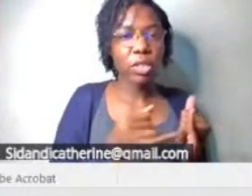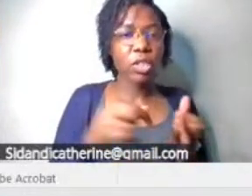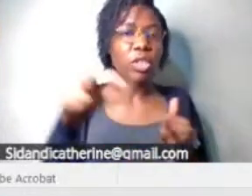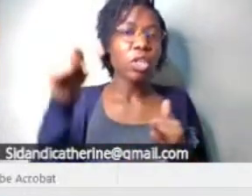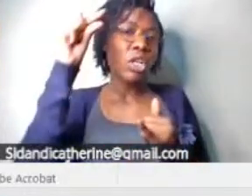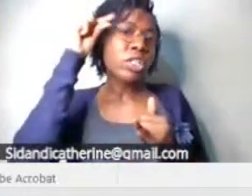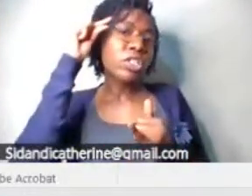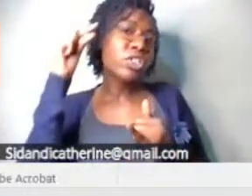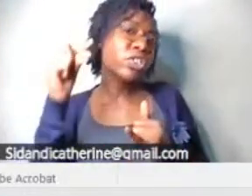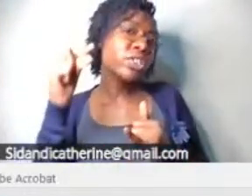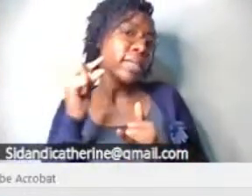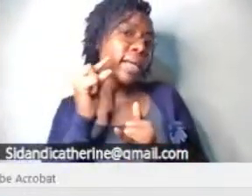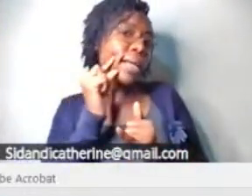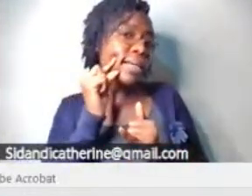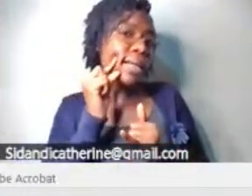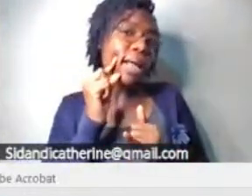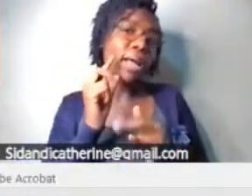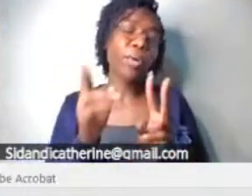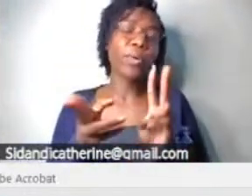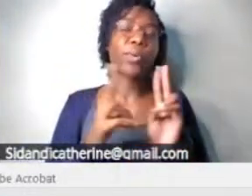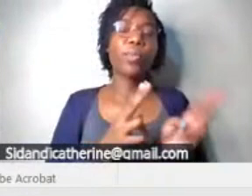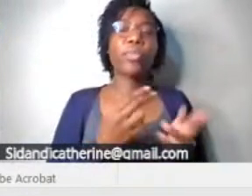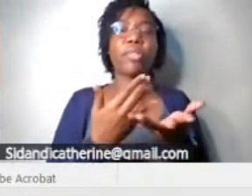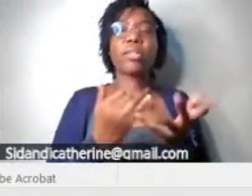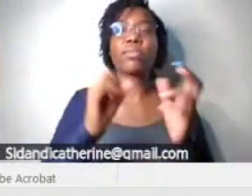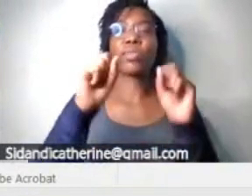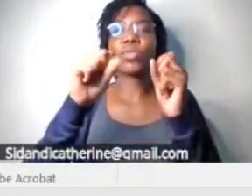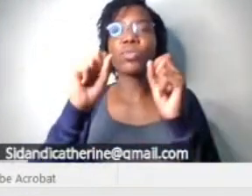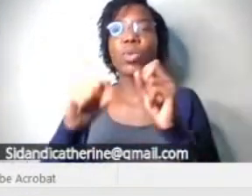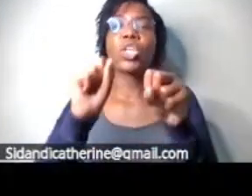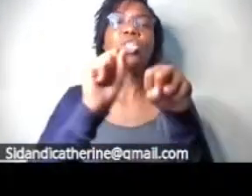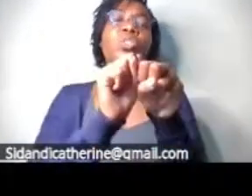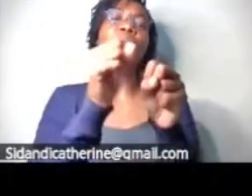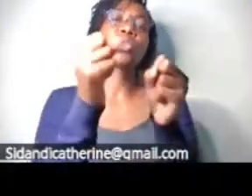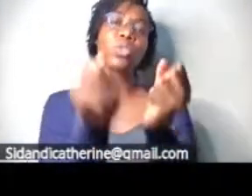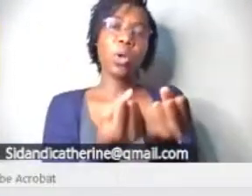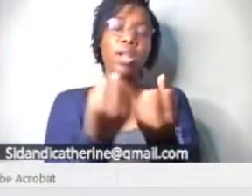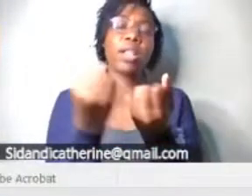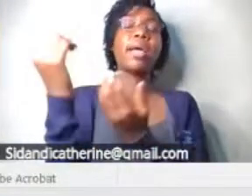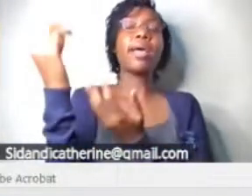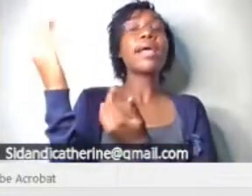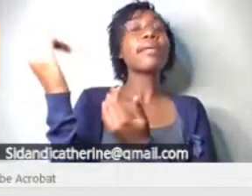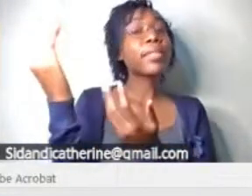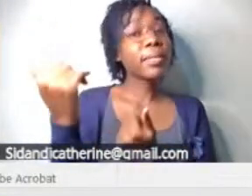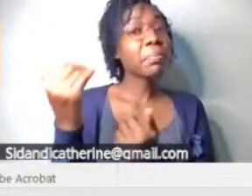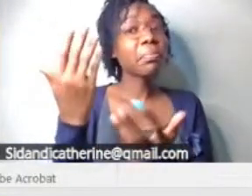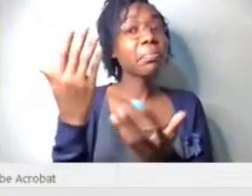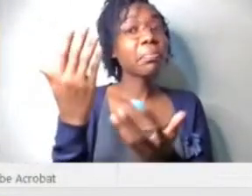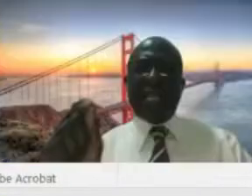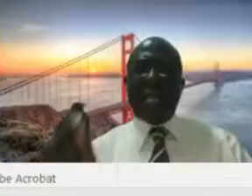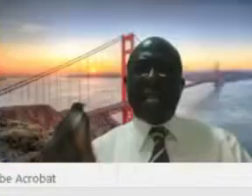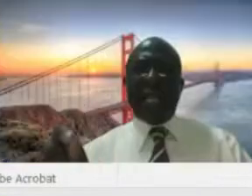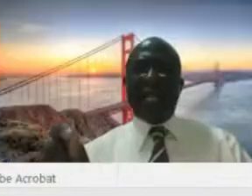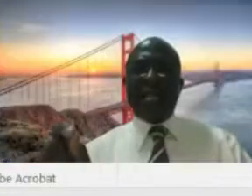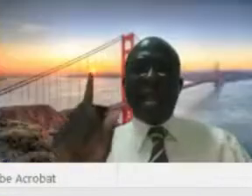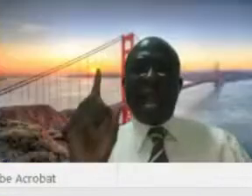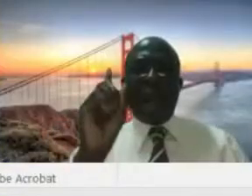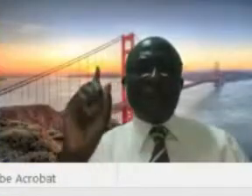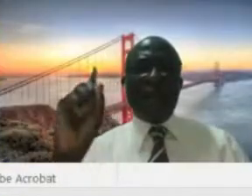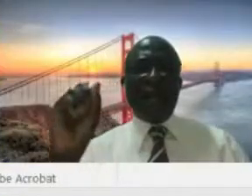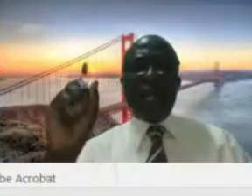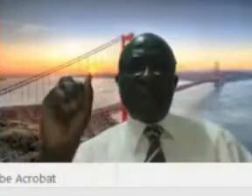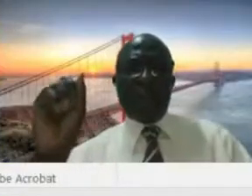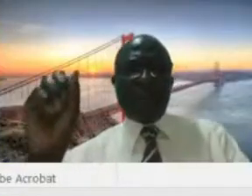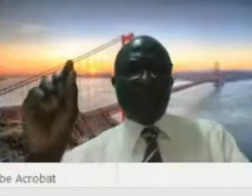social expectations about women and about men, how they should behave in certain areas.